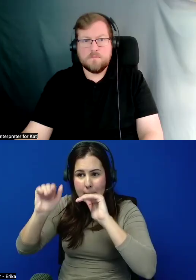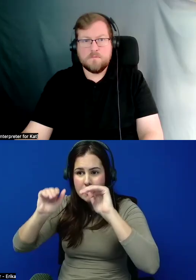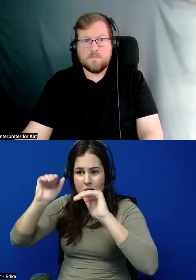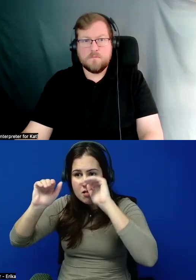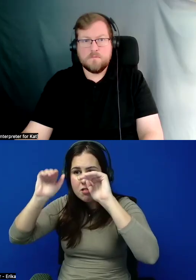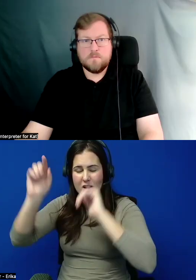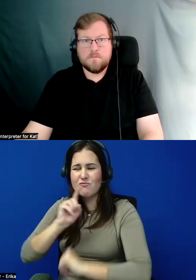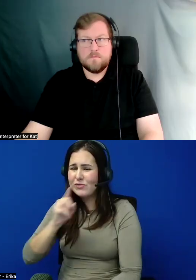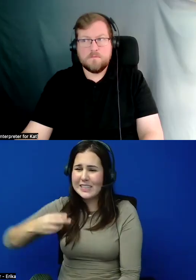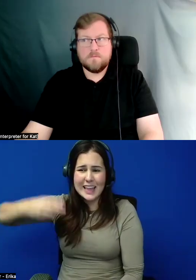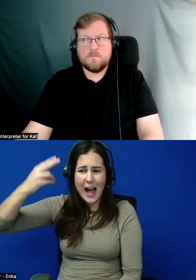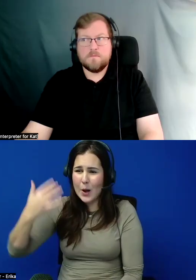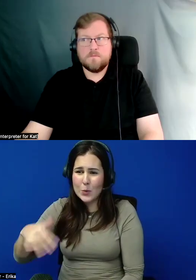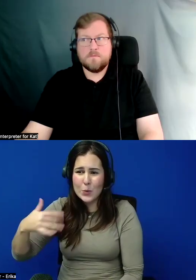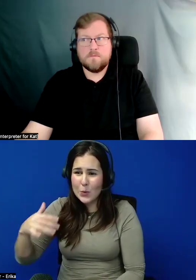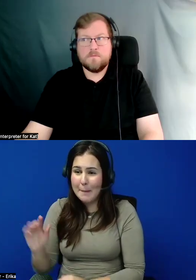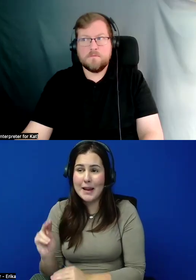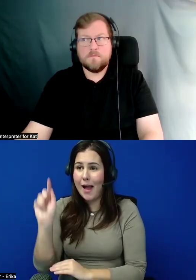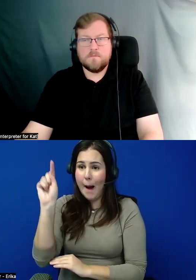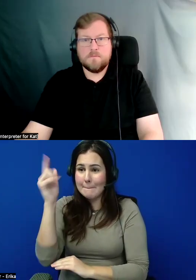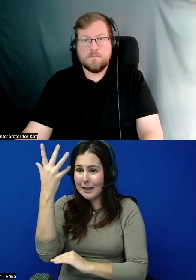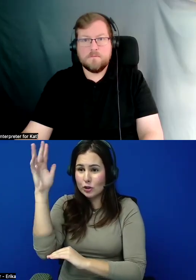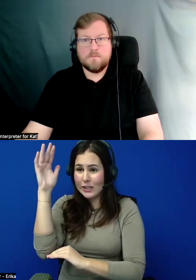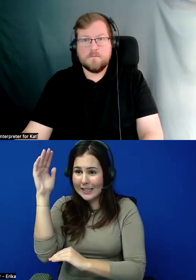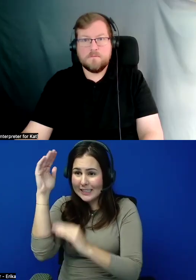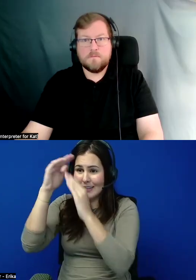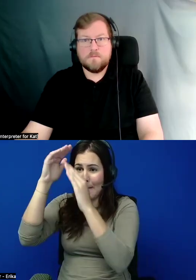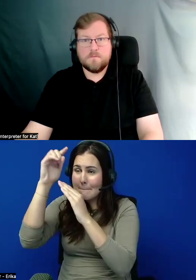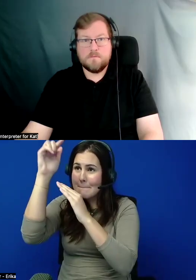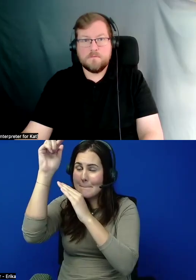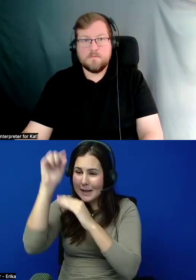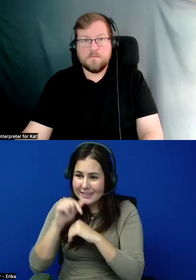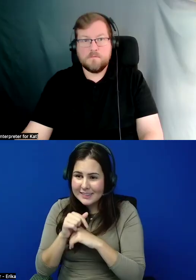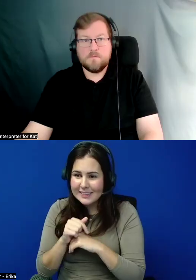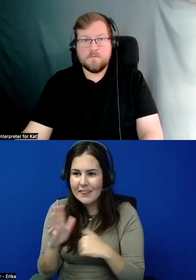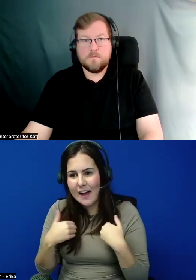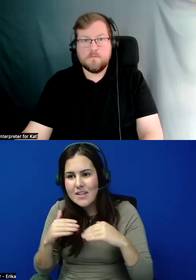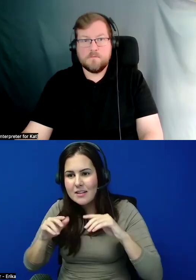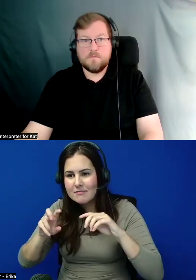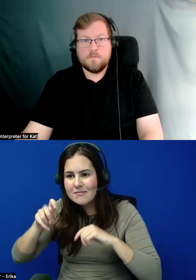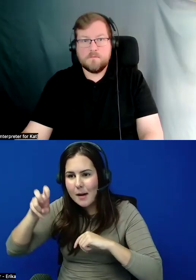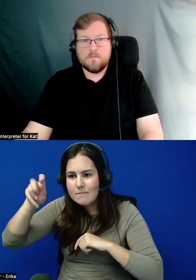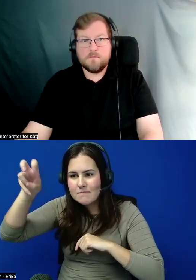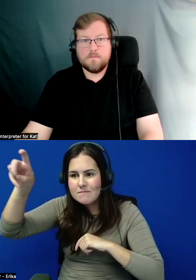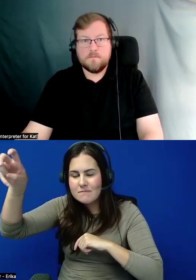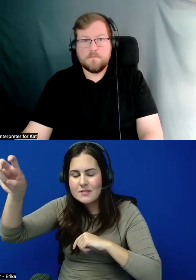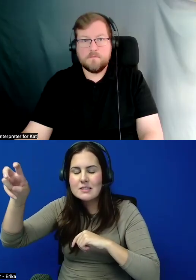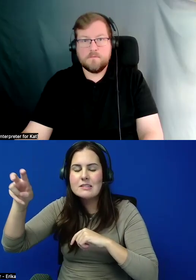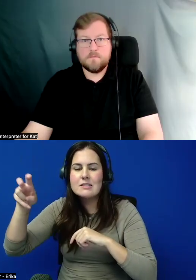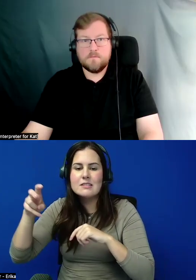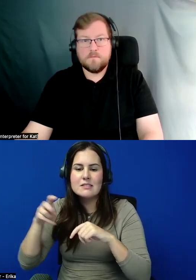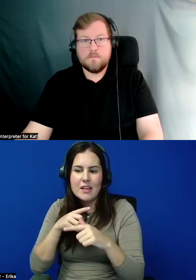high up in the treetops. And there's staircases, and then between the rooms there